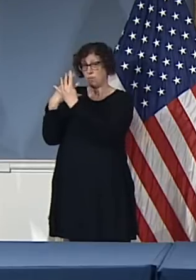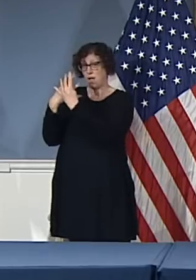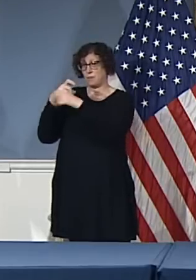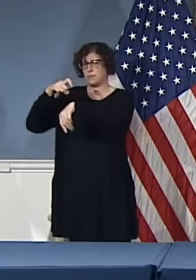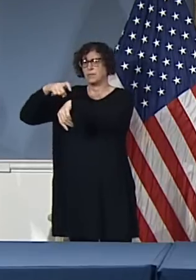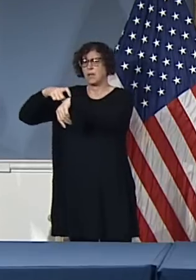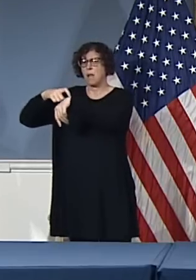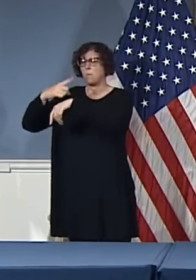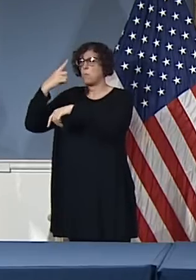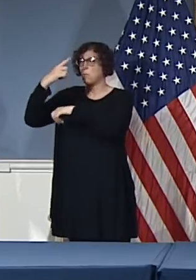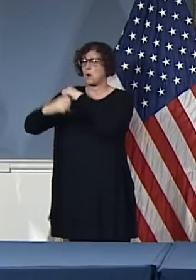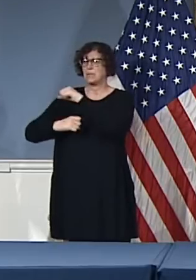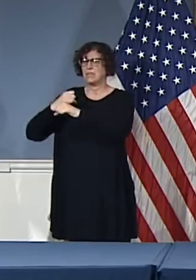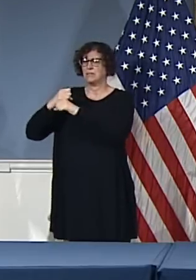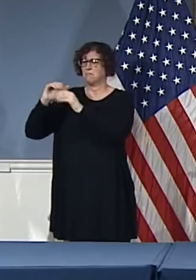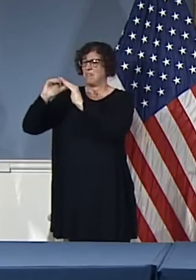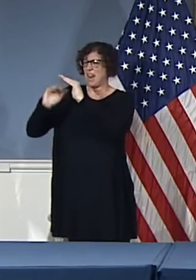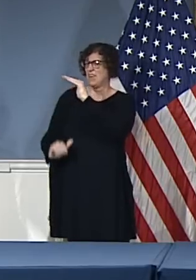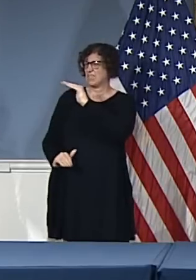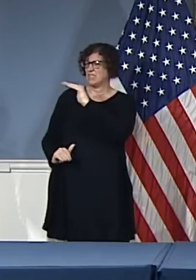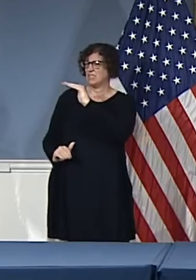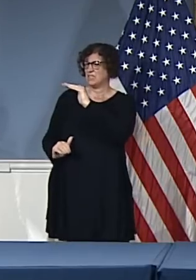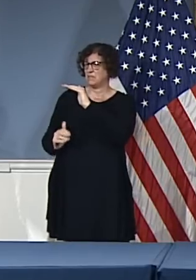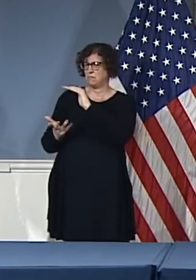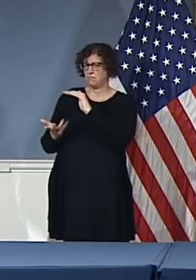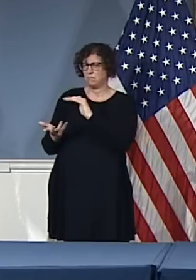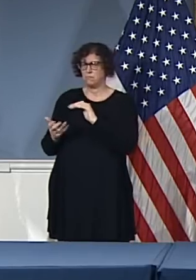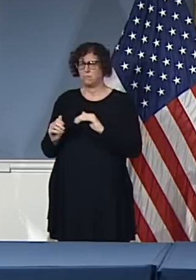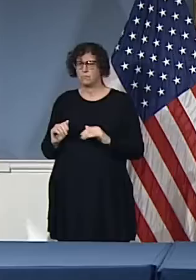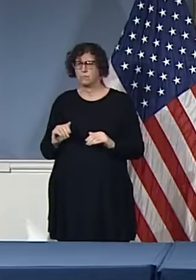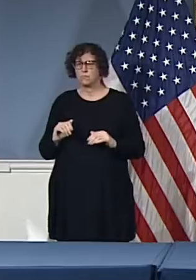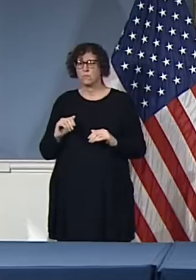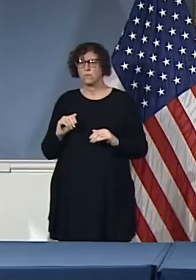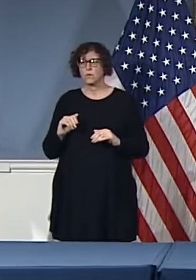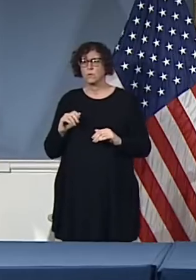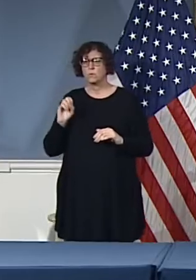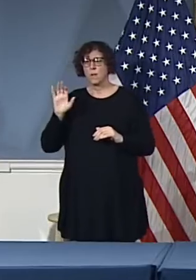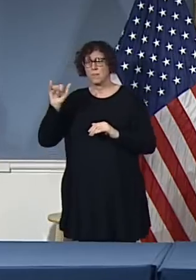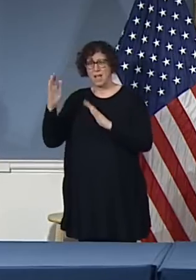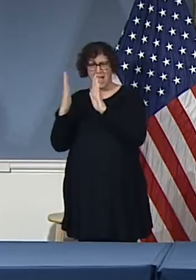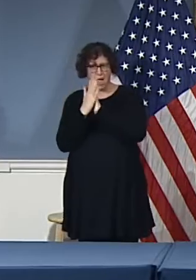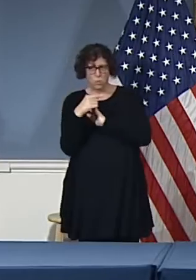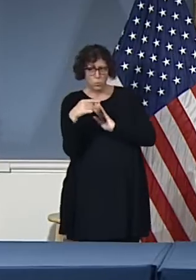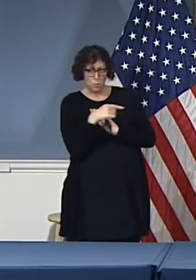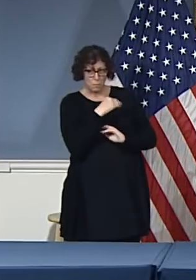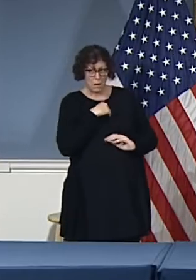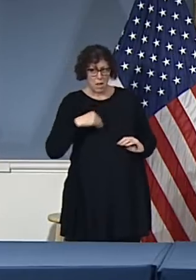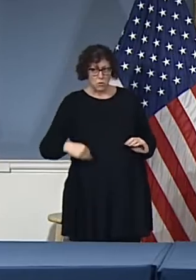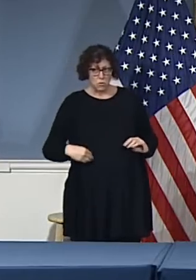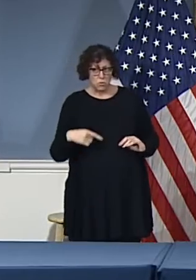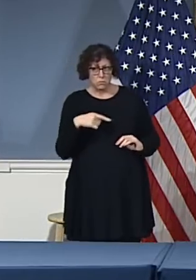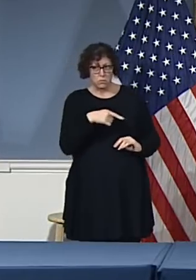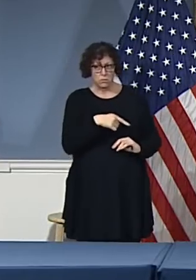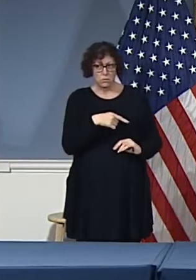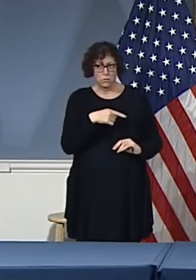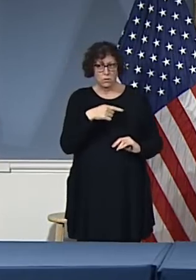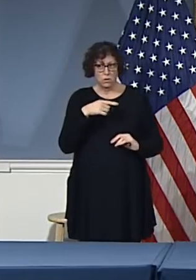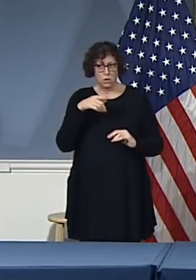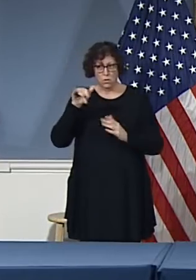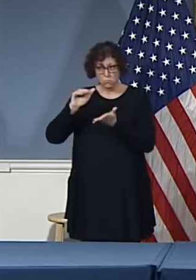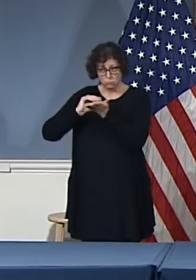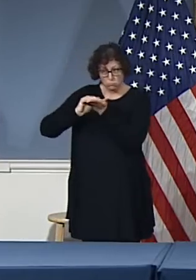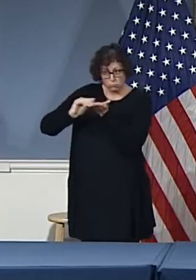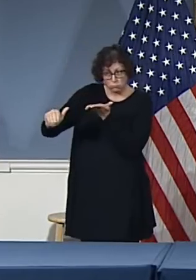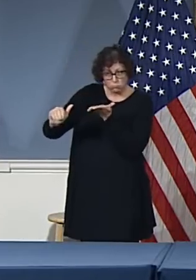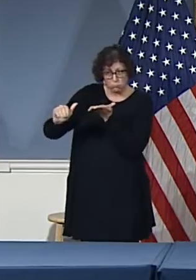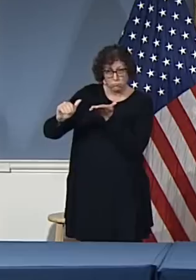that they've called on you as a mayor to use your executive power to release those people. That's 551. So where are you